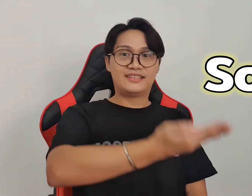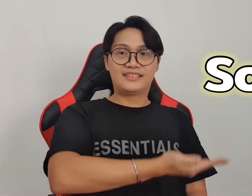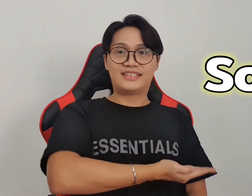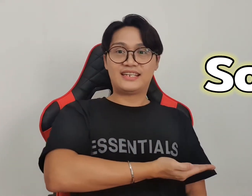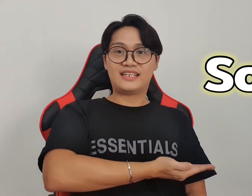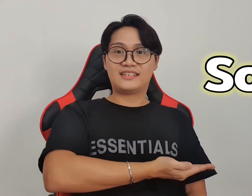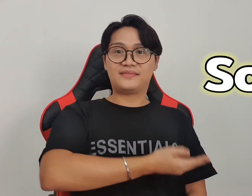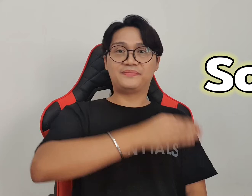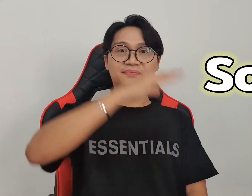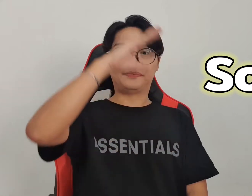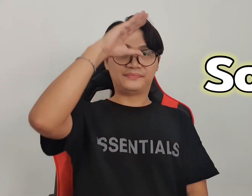Son.